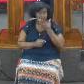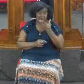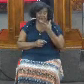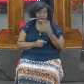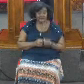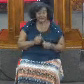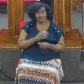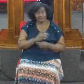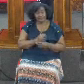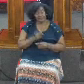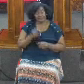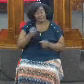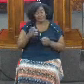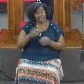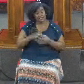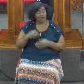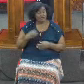the gospel.